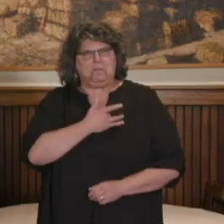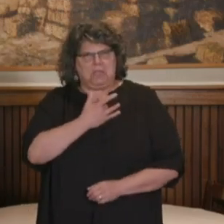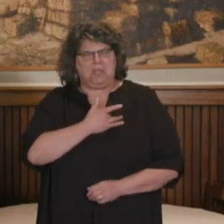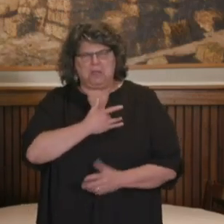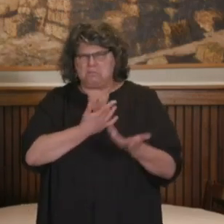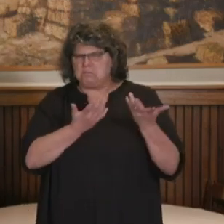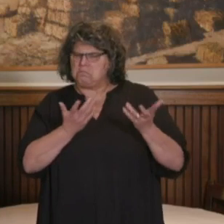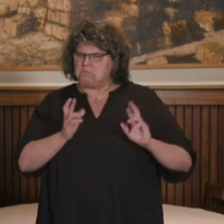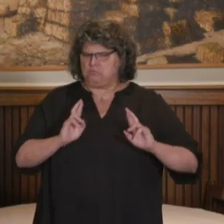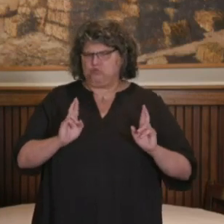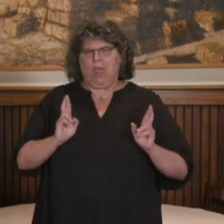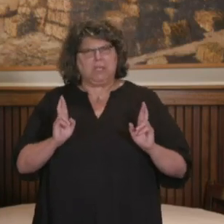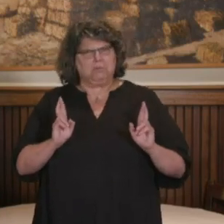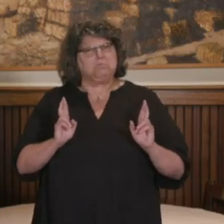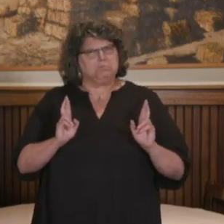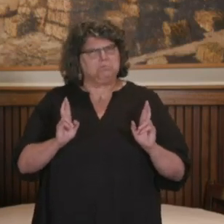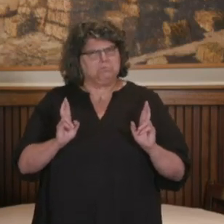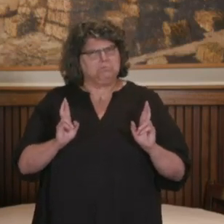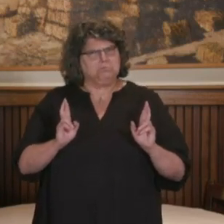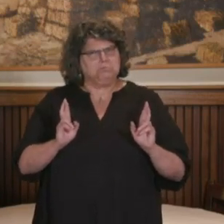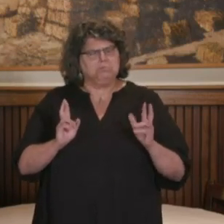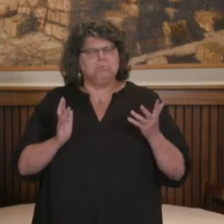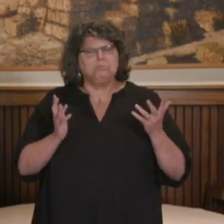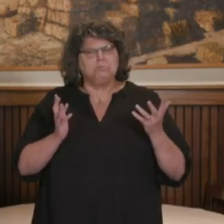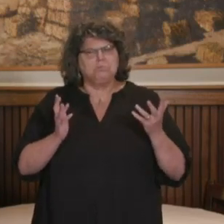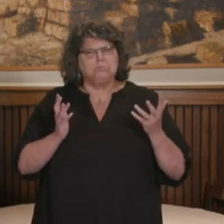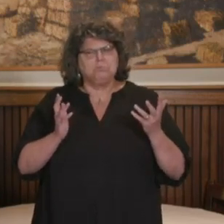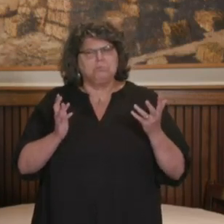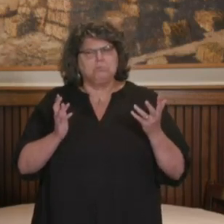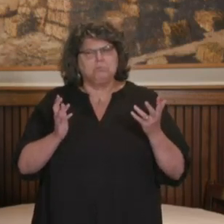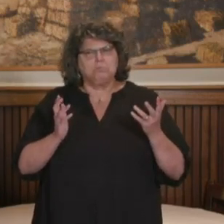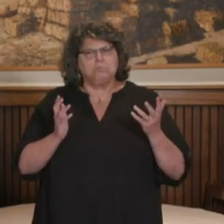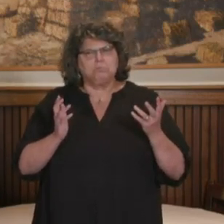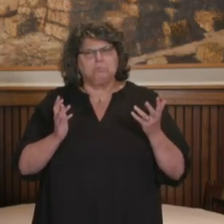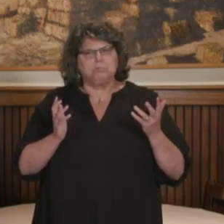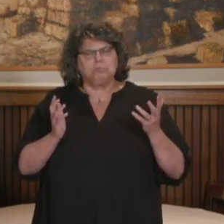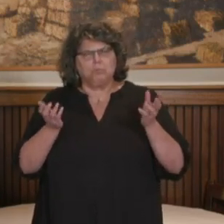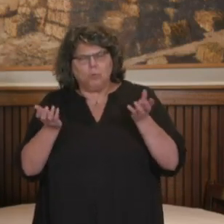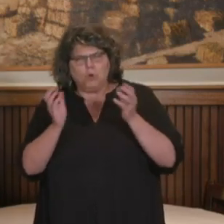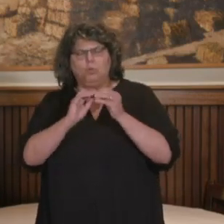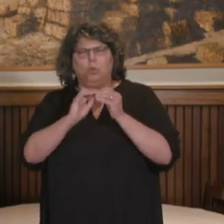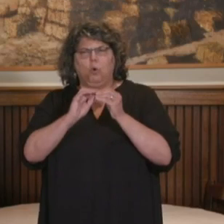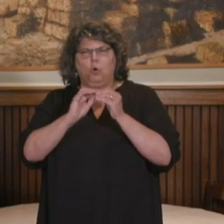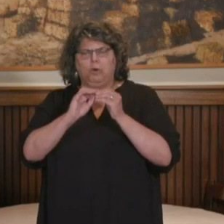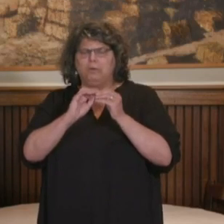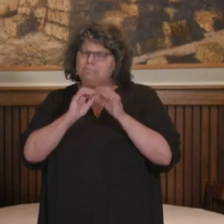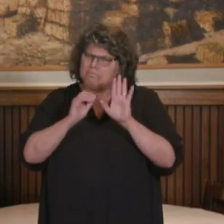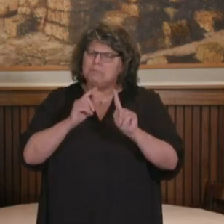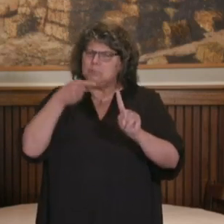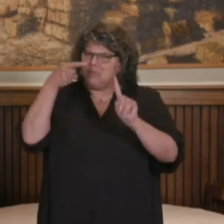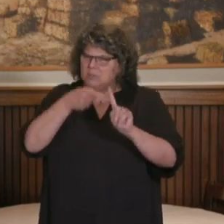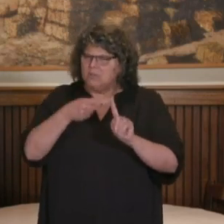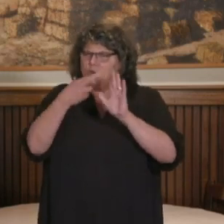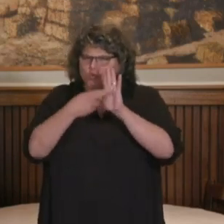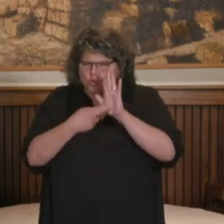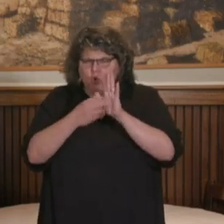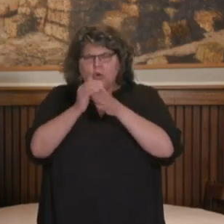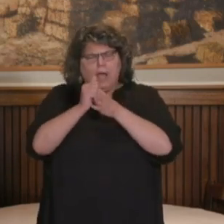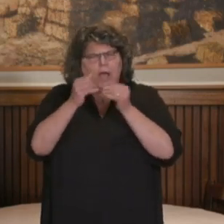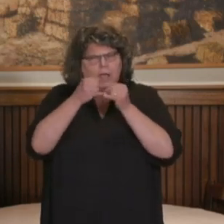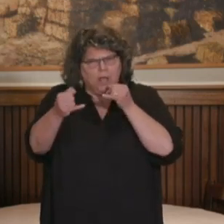a position with more prescriptive framework and guidelines to go